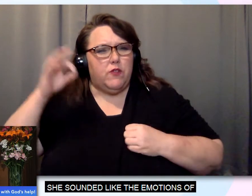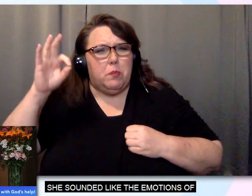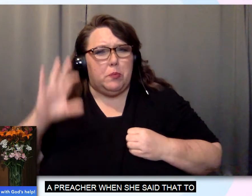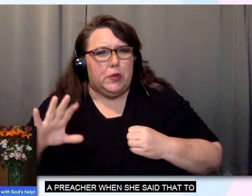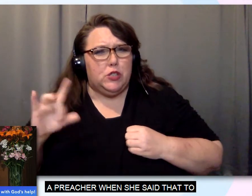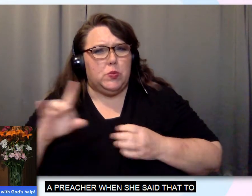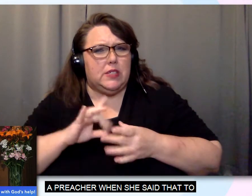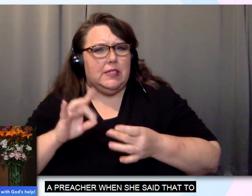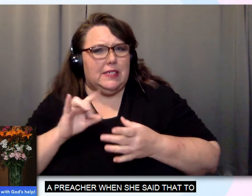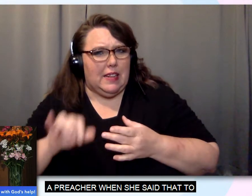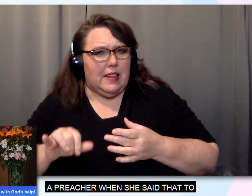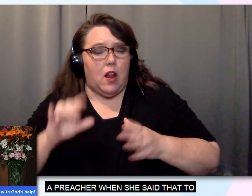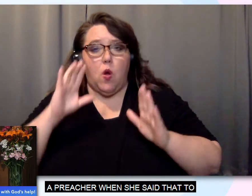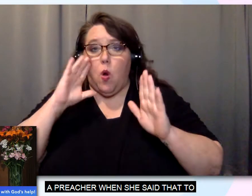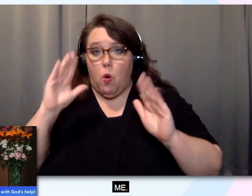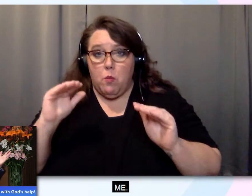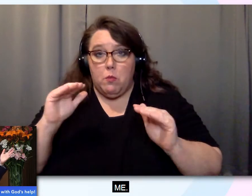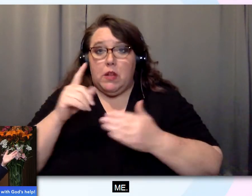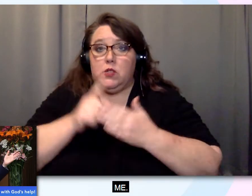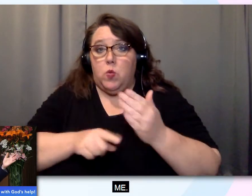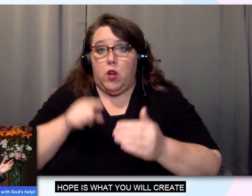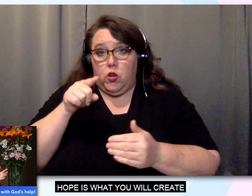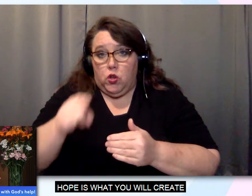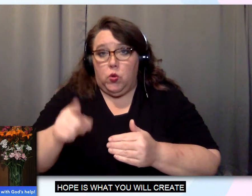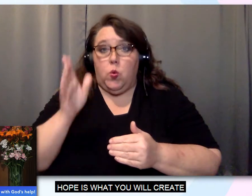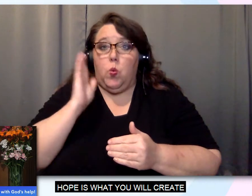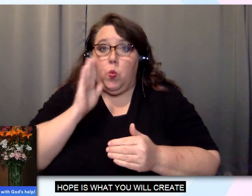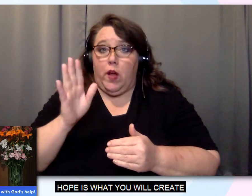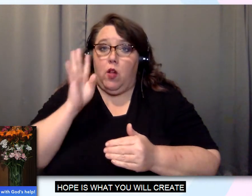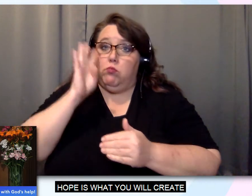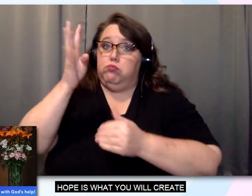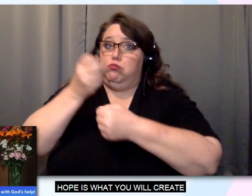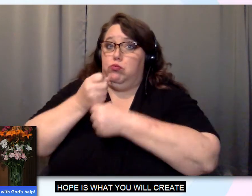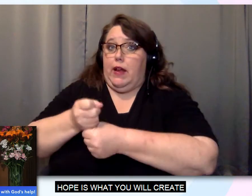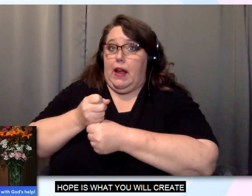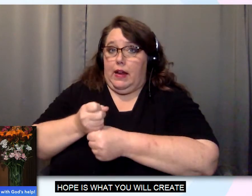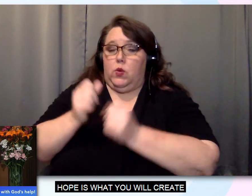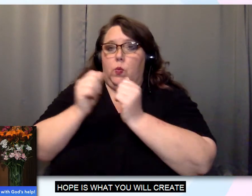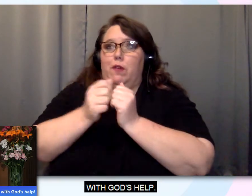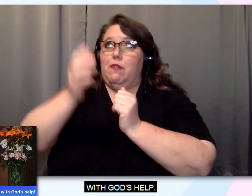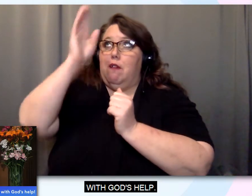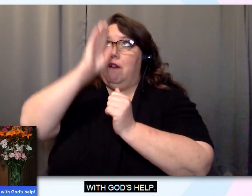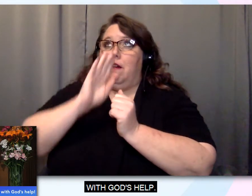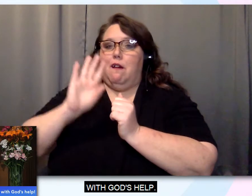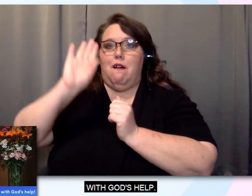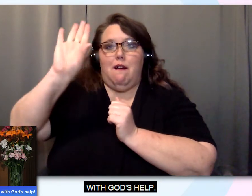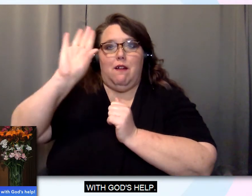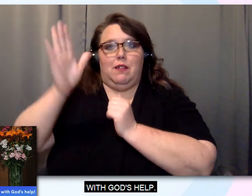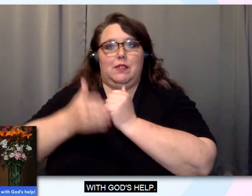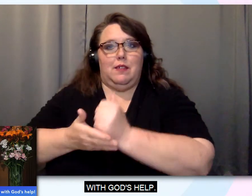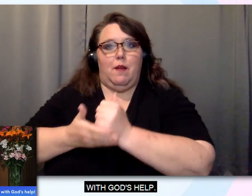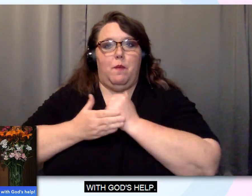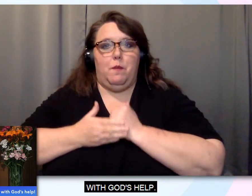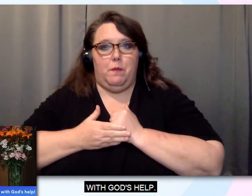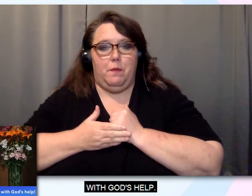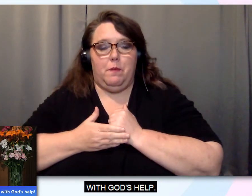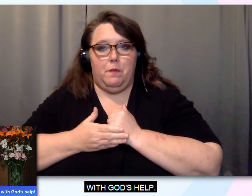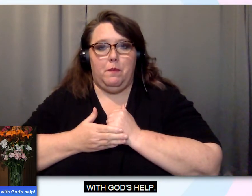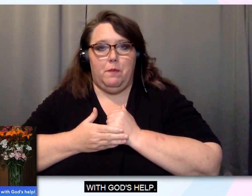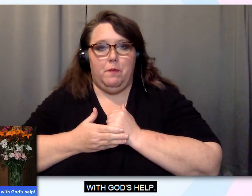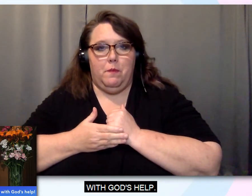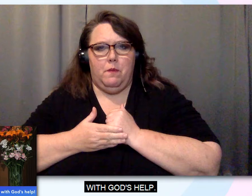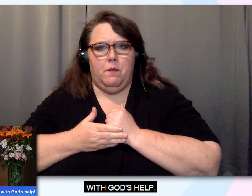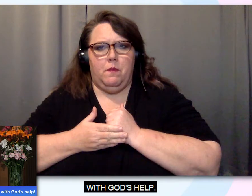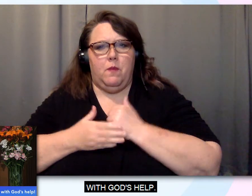of a preacher when she said that to me. Hope is what you will create with God's help.